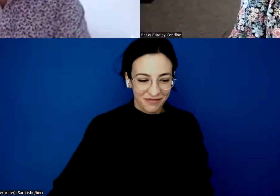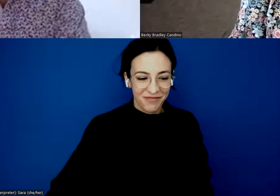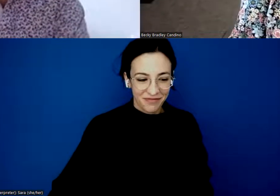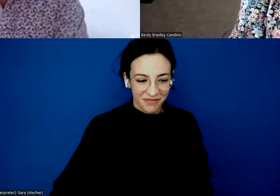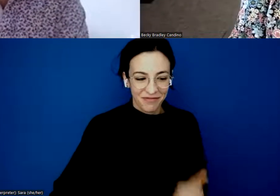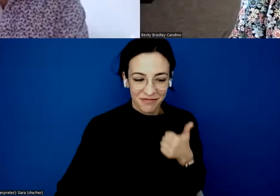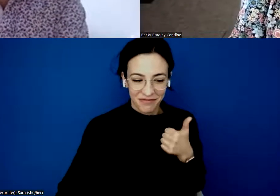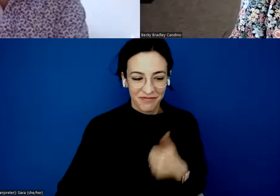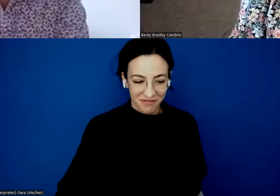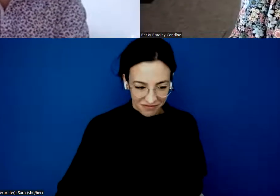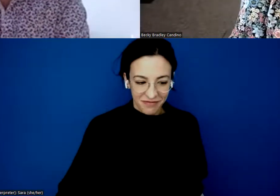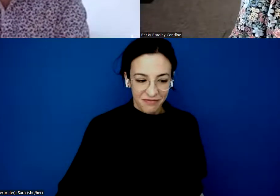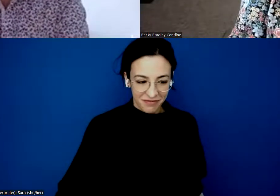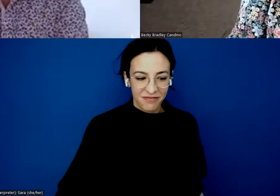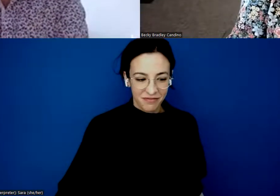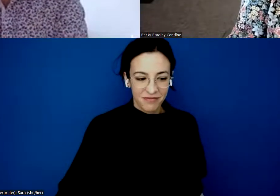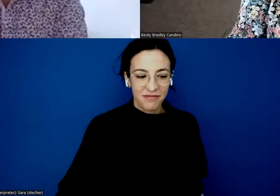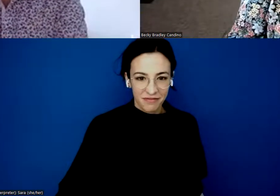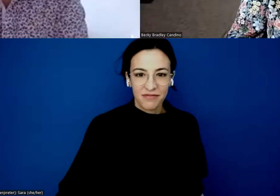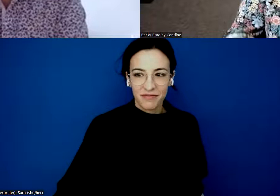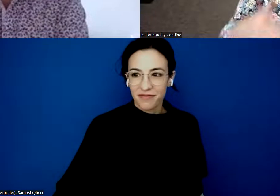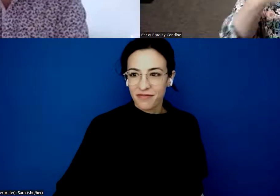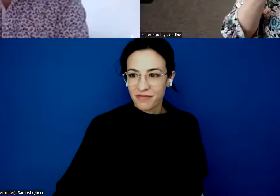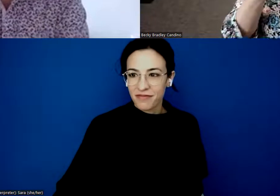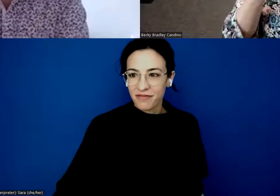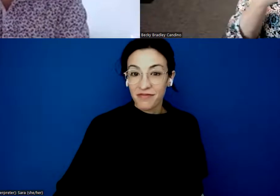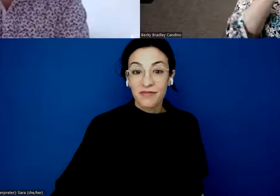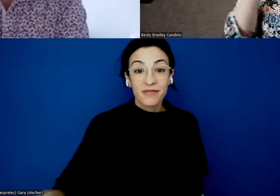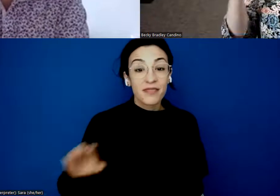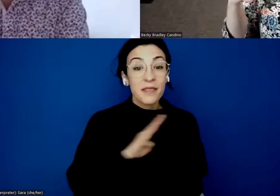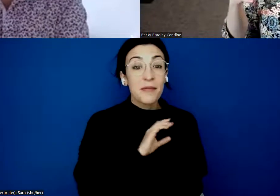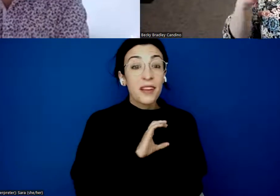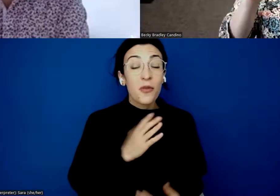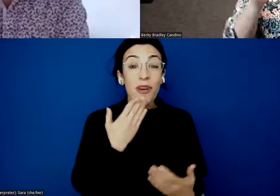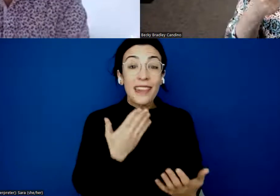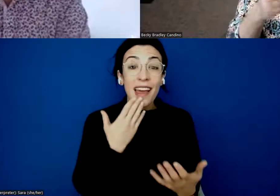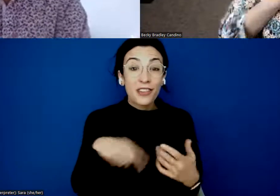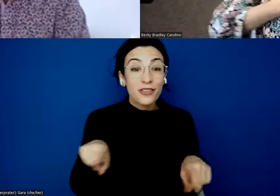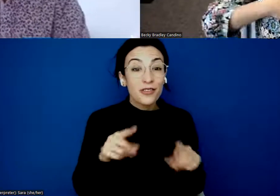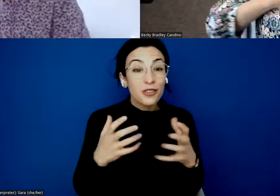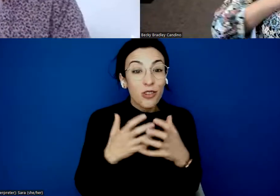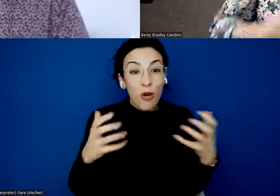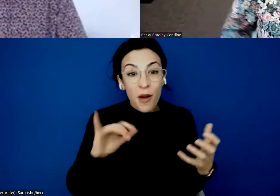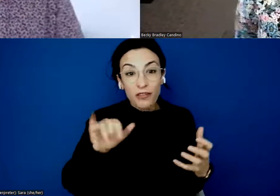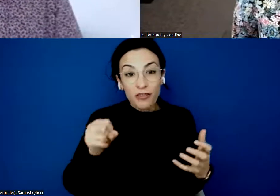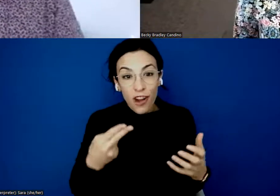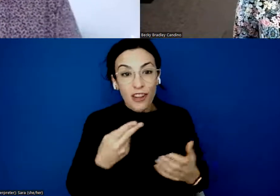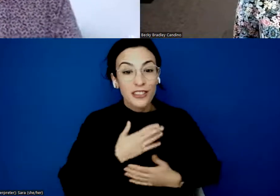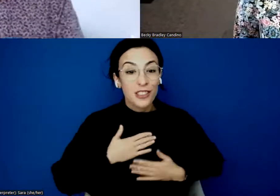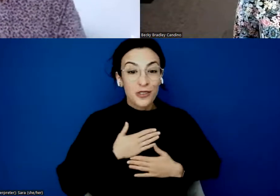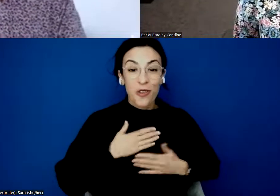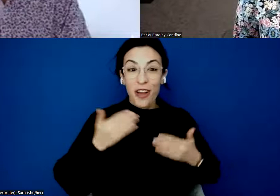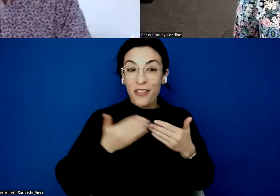on it through the email. Yeah. Okay, well, thank you so much, Josh. Enjoy the rest of